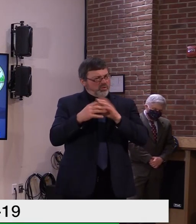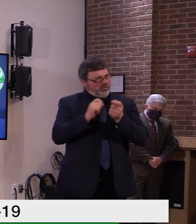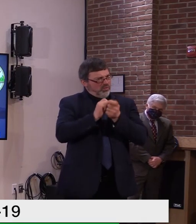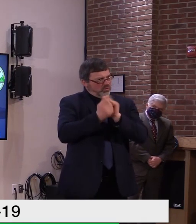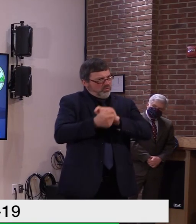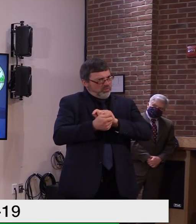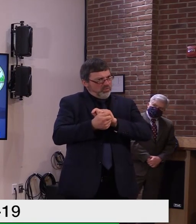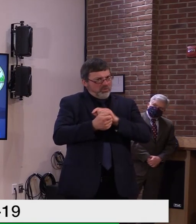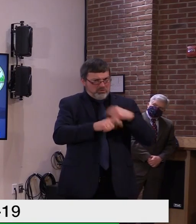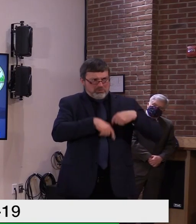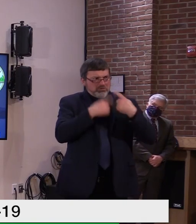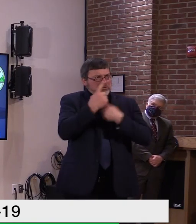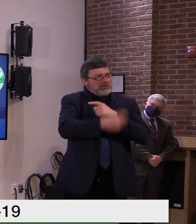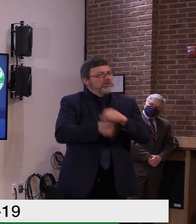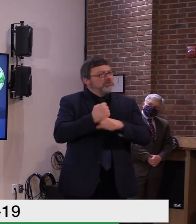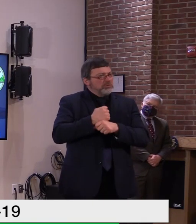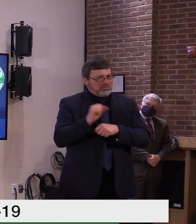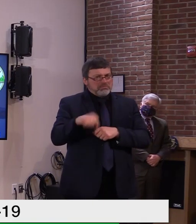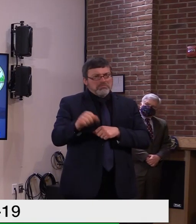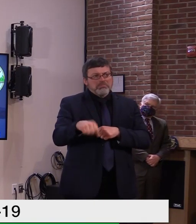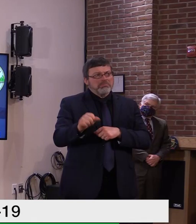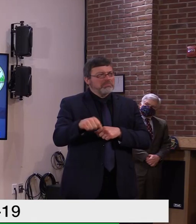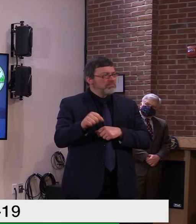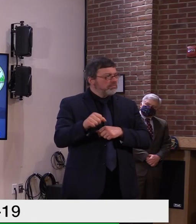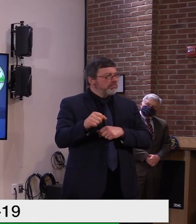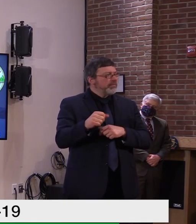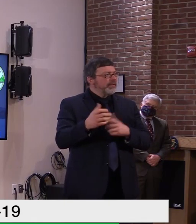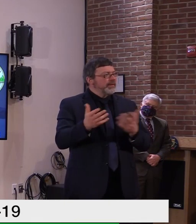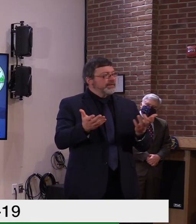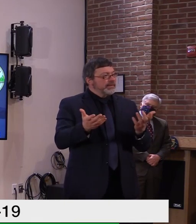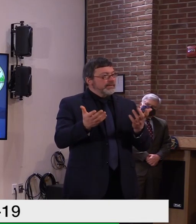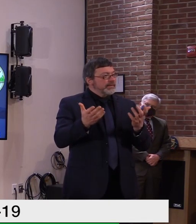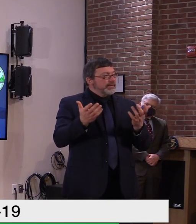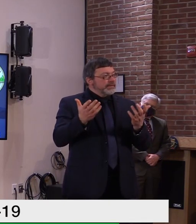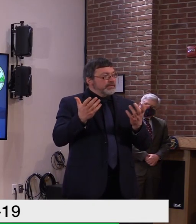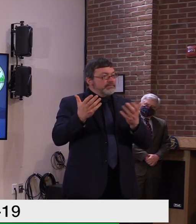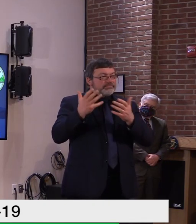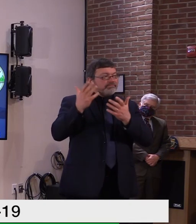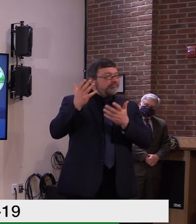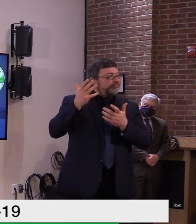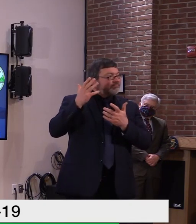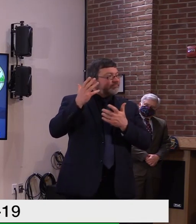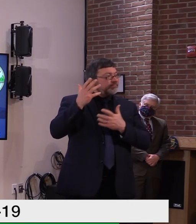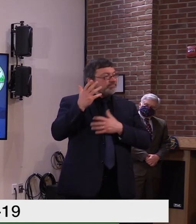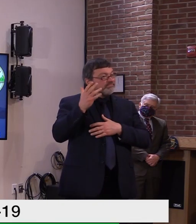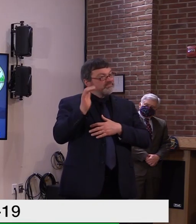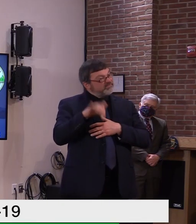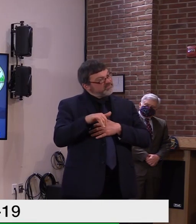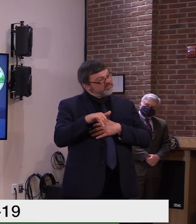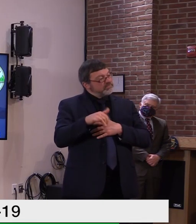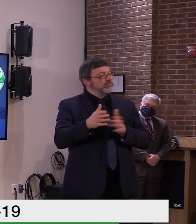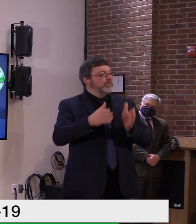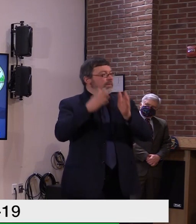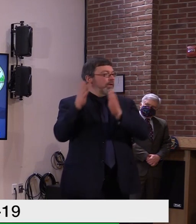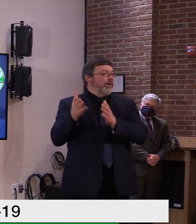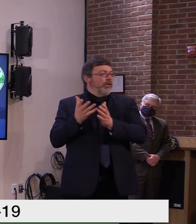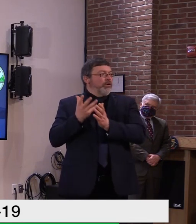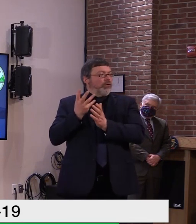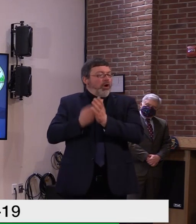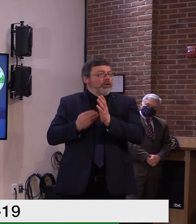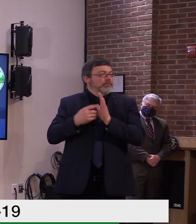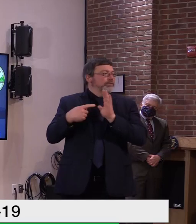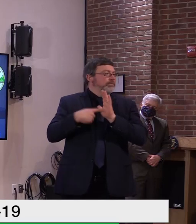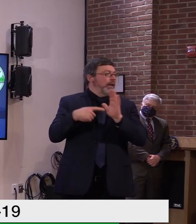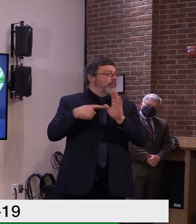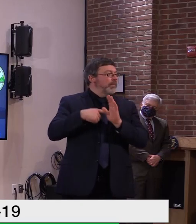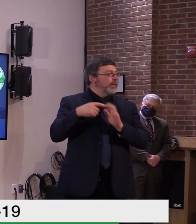able to connect with them. I think that's one thing lost. that I think that we maybe took for granted before,